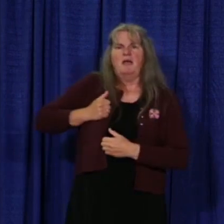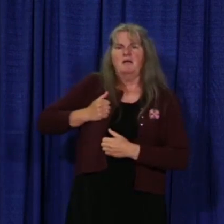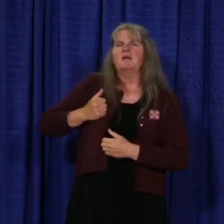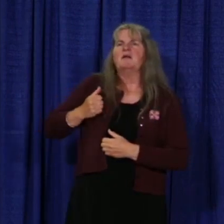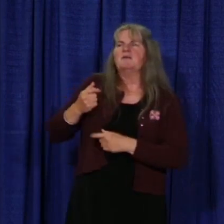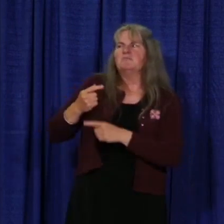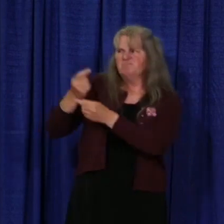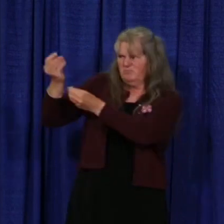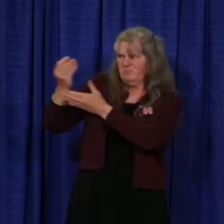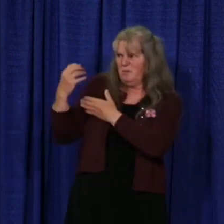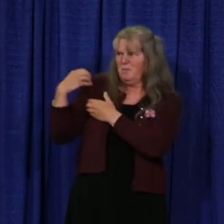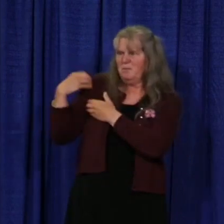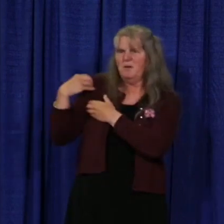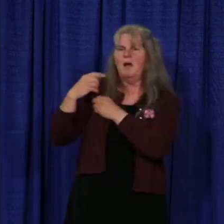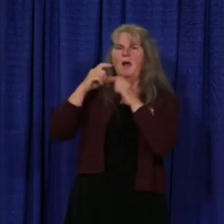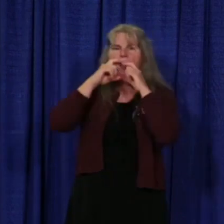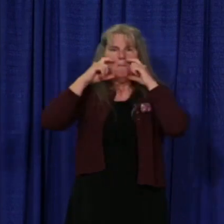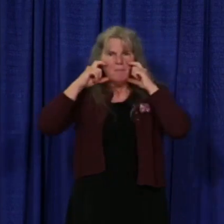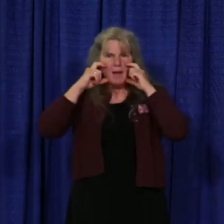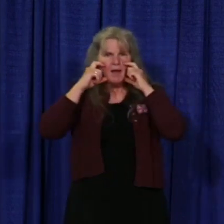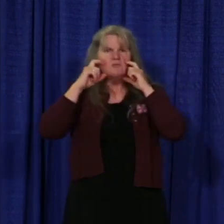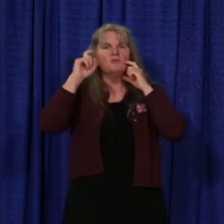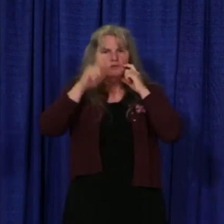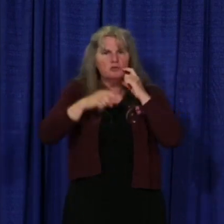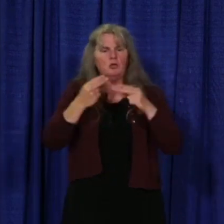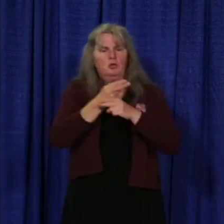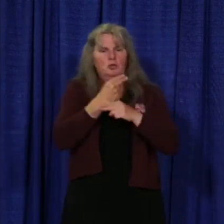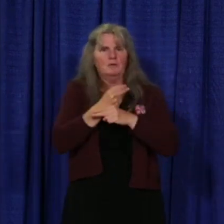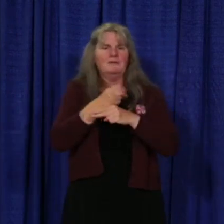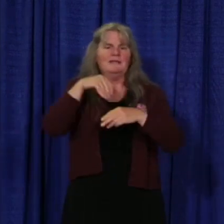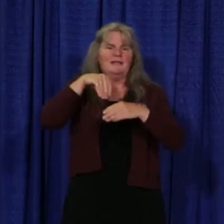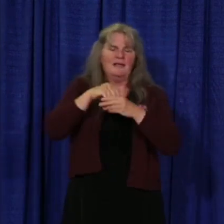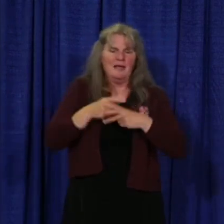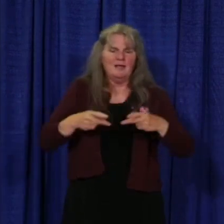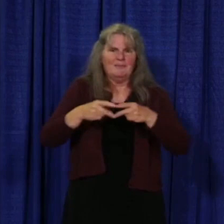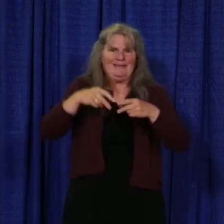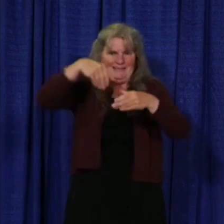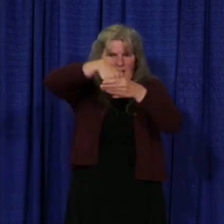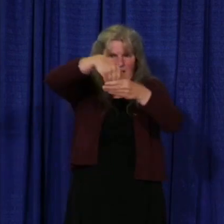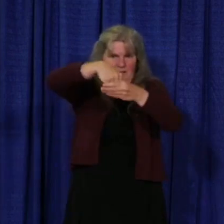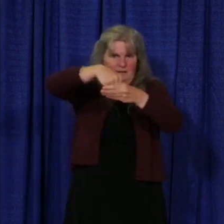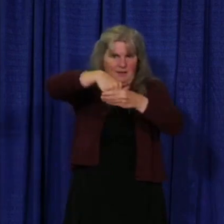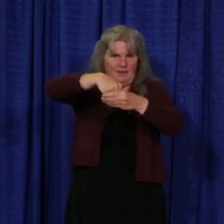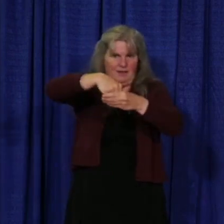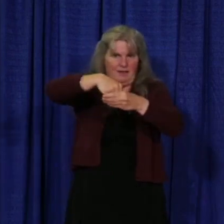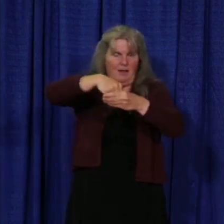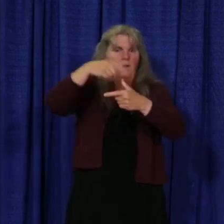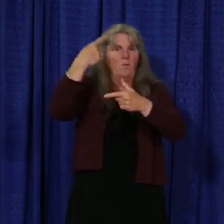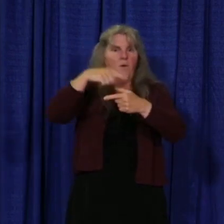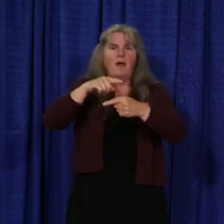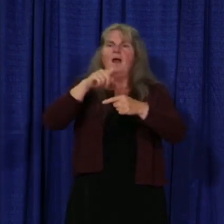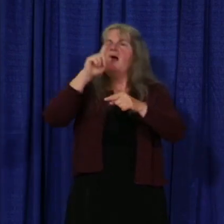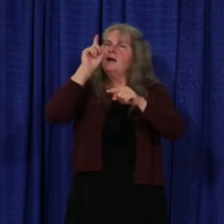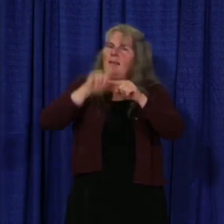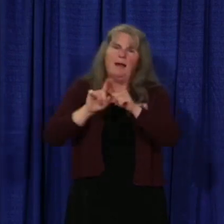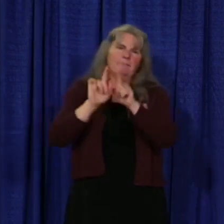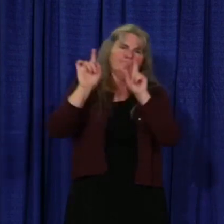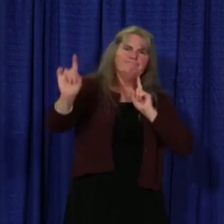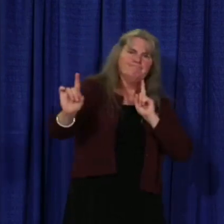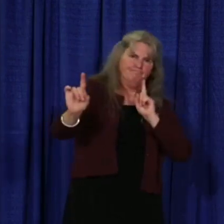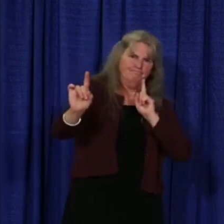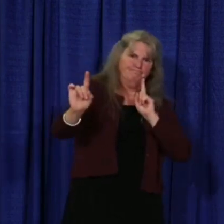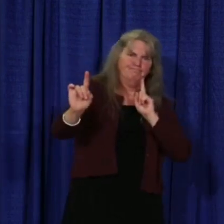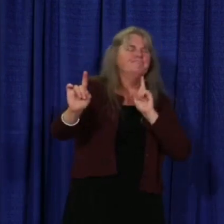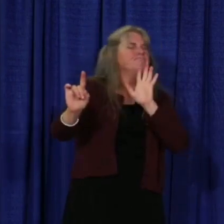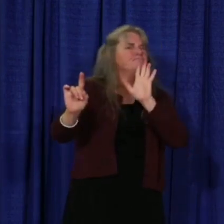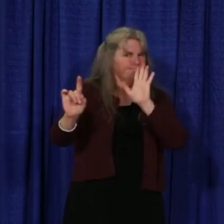masks should be worn in places, particularly indoor spaces where physical spacing cannot be maintained.